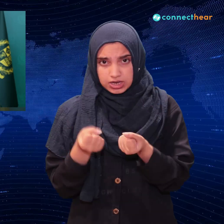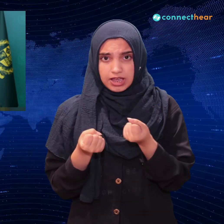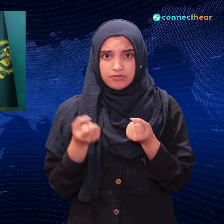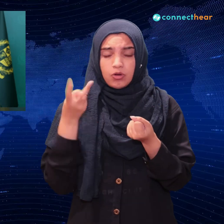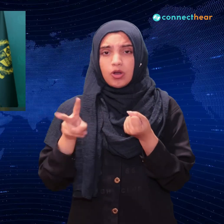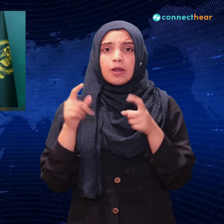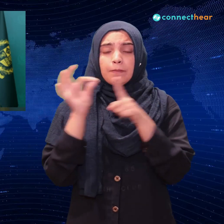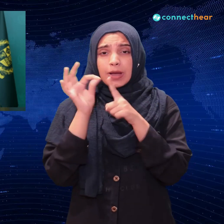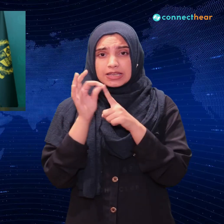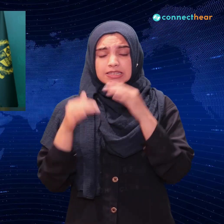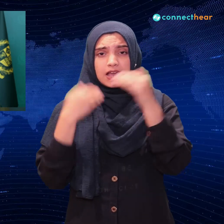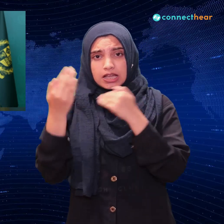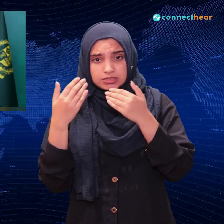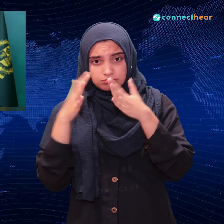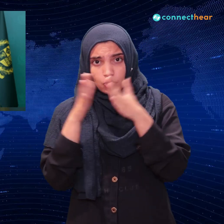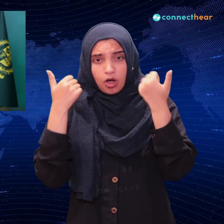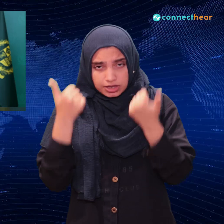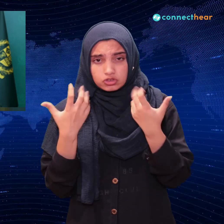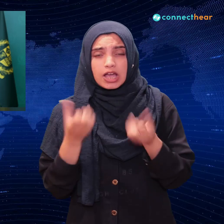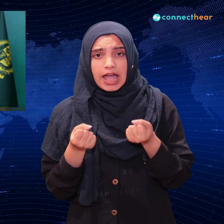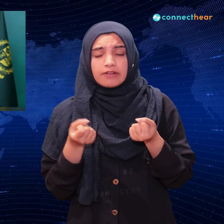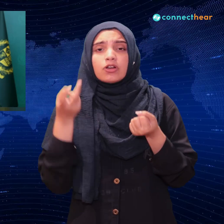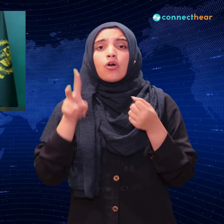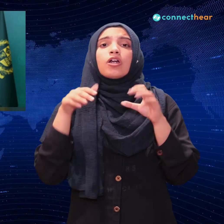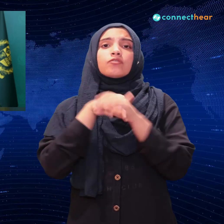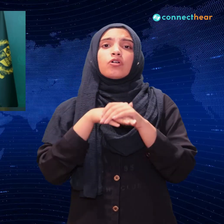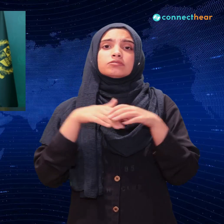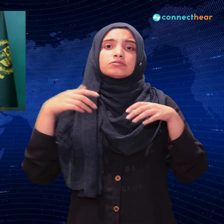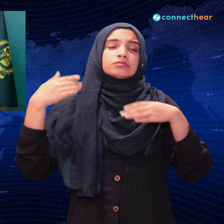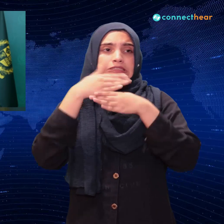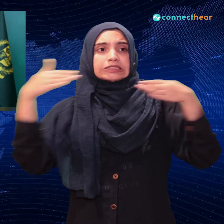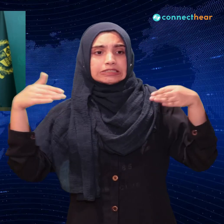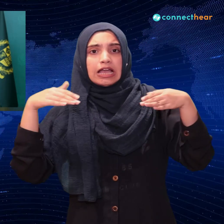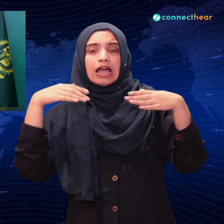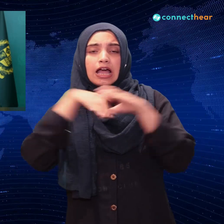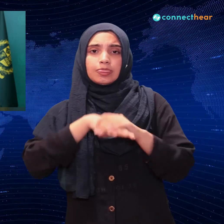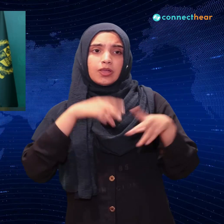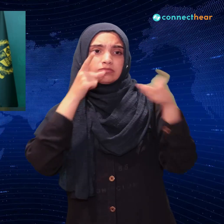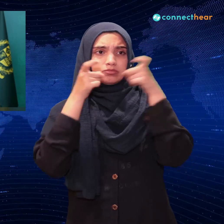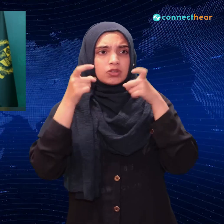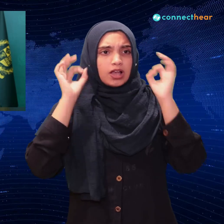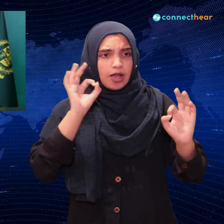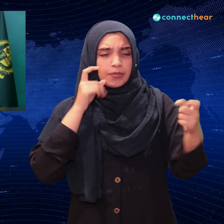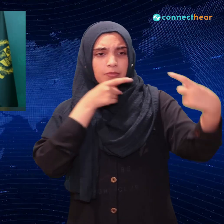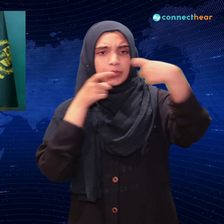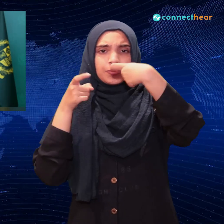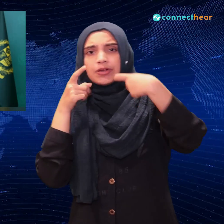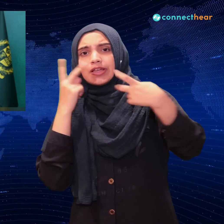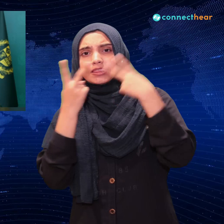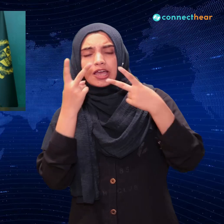think Pakistan would have gone down. So when we hear this at the end, there's a lot of worry